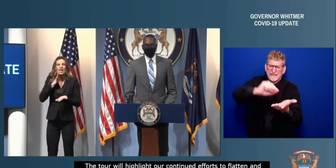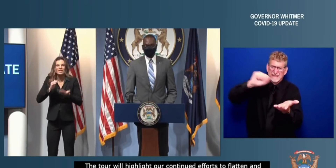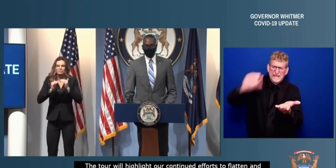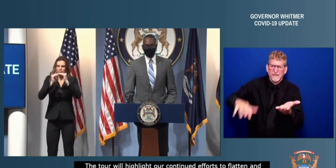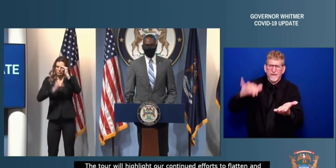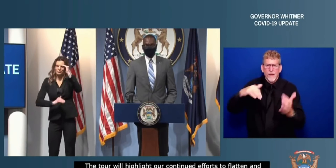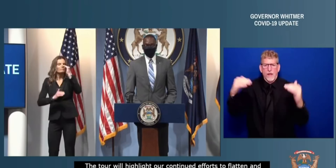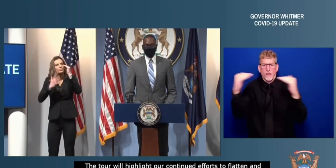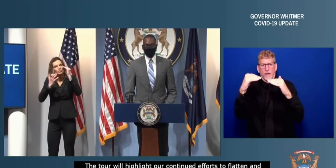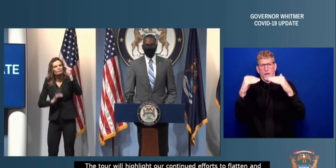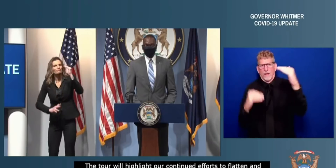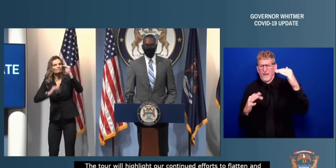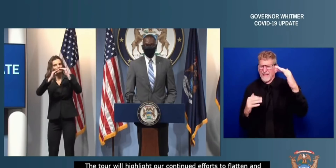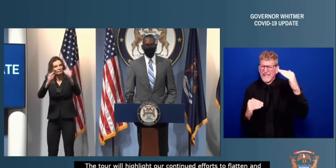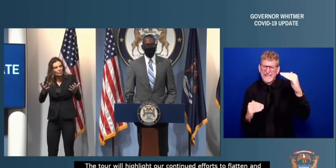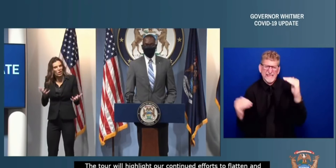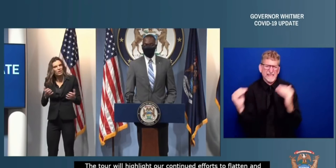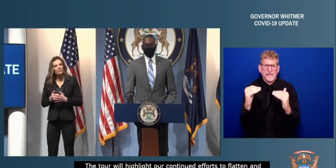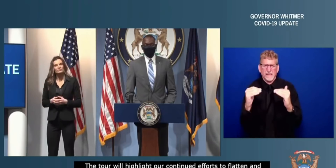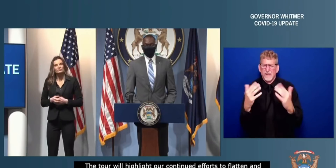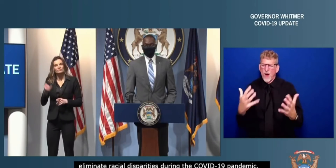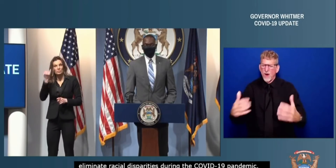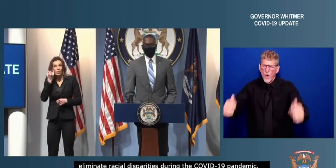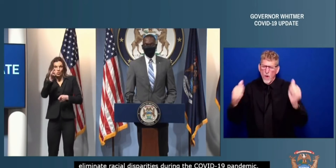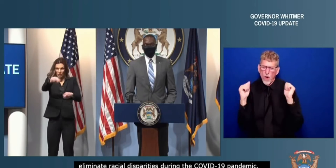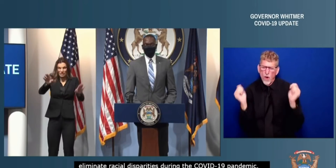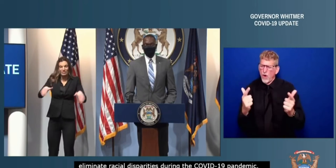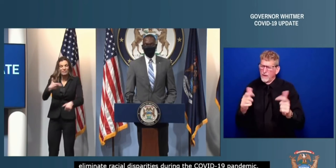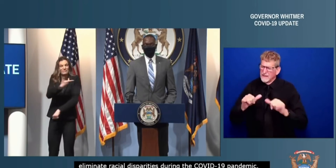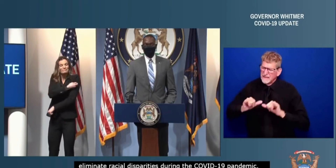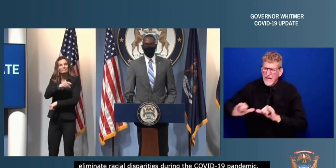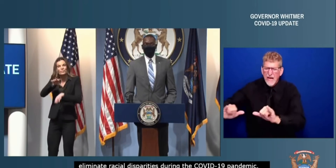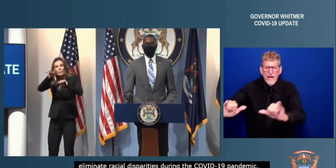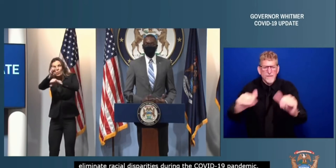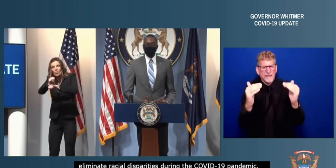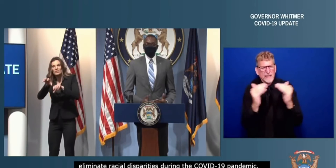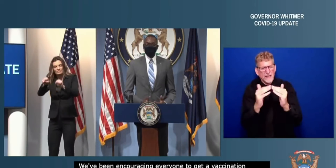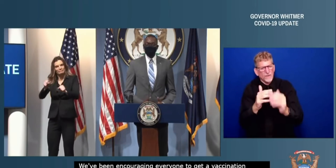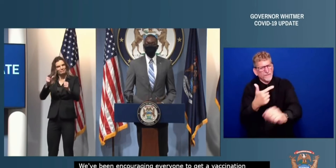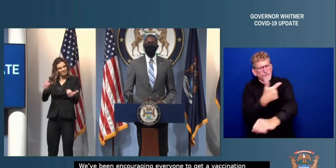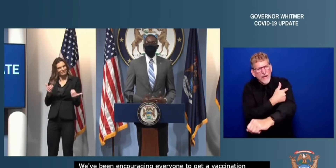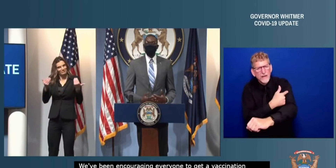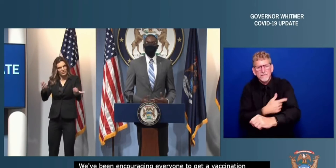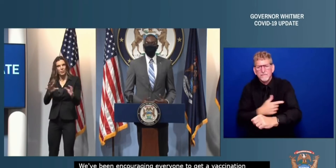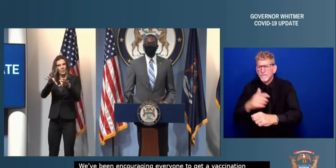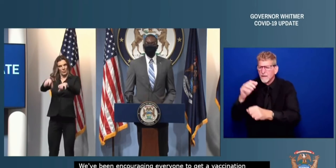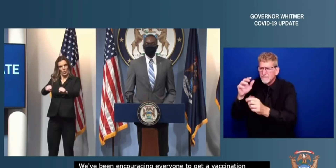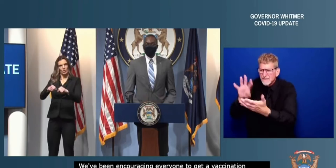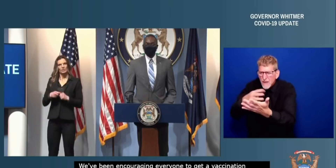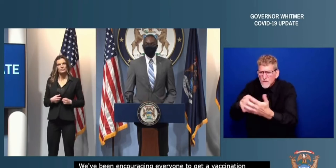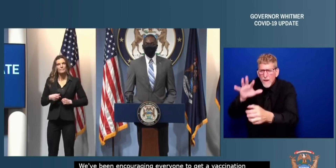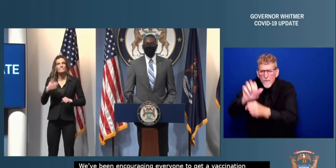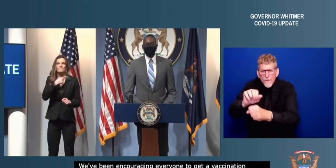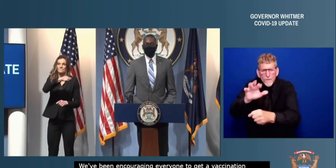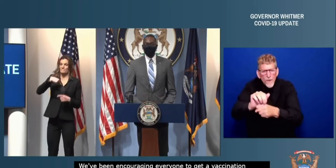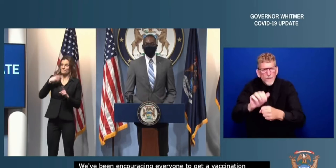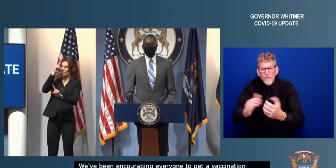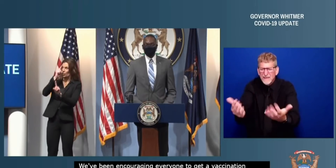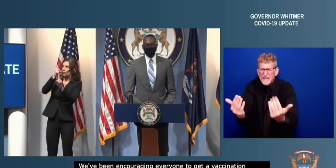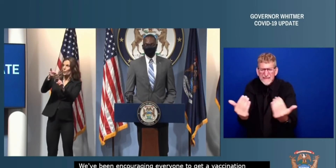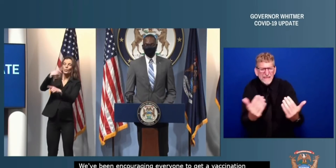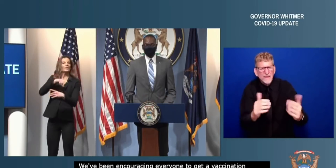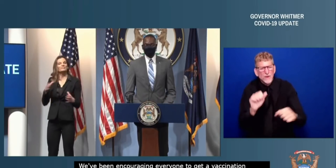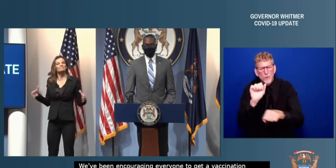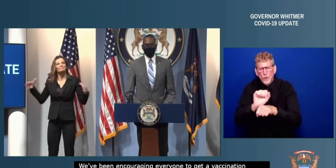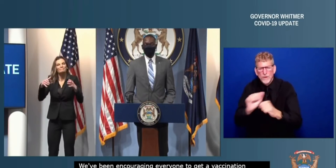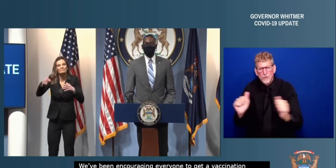get a vaccination appointment scheduled if they have not done so already. Together, we will emerge from this pandemic stronger